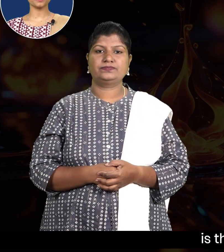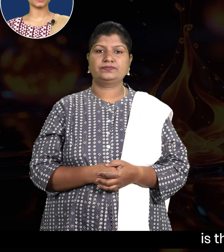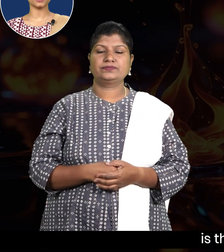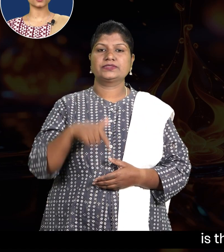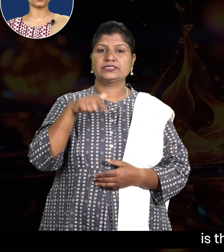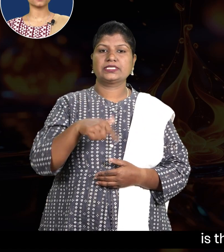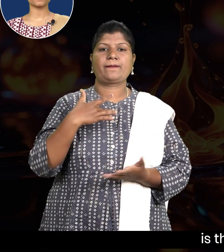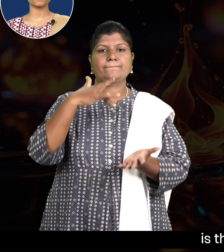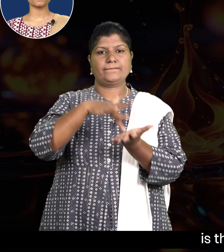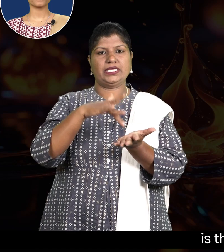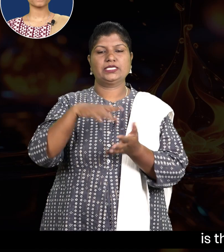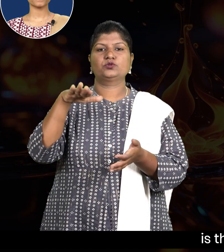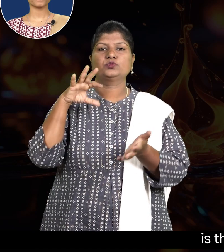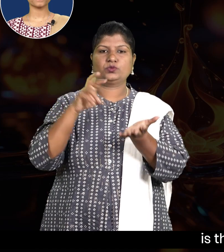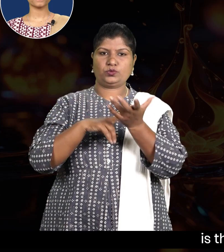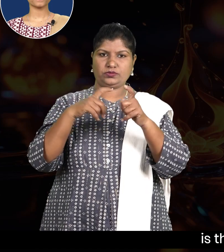is the middle zone.